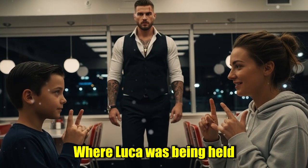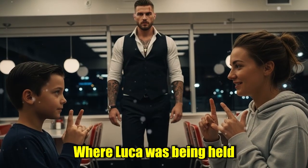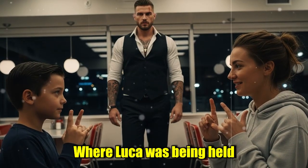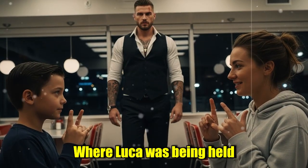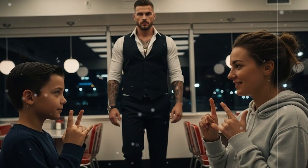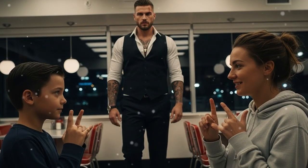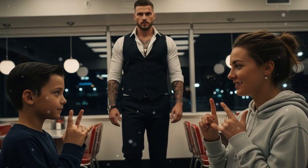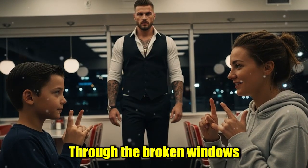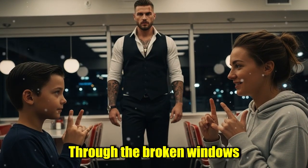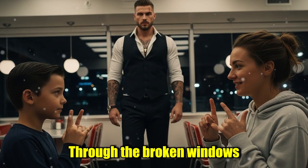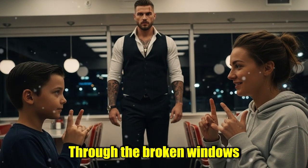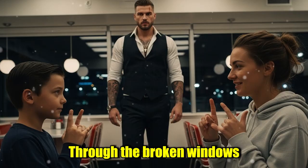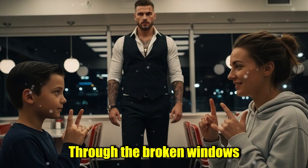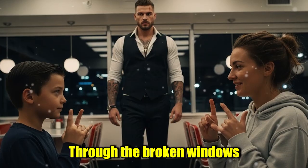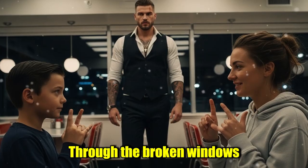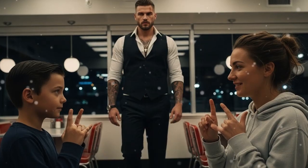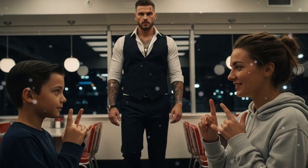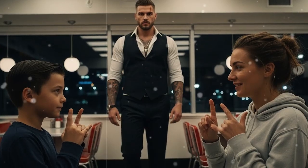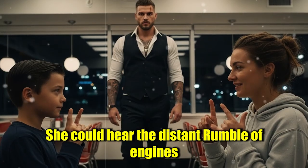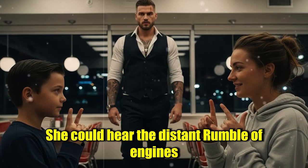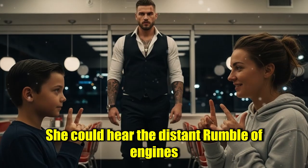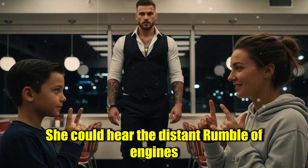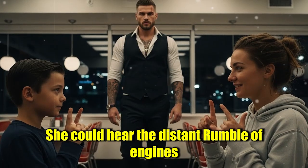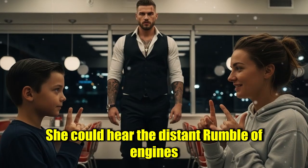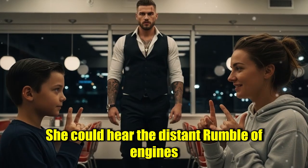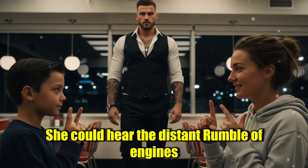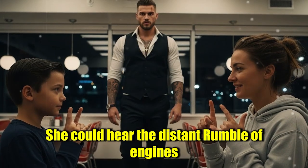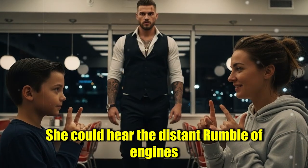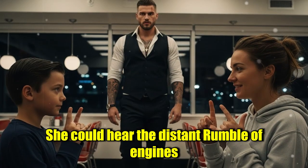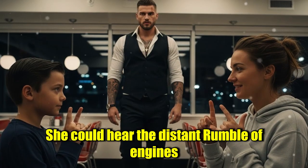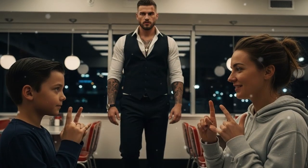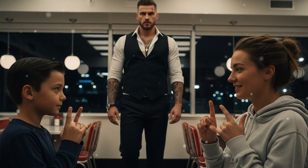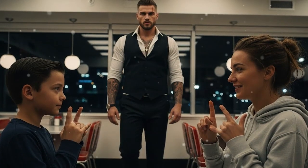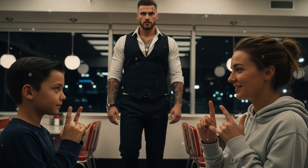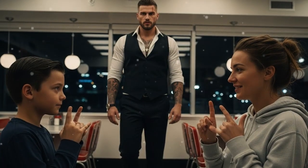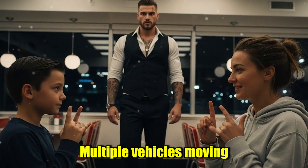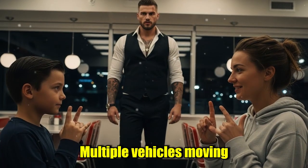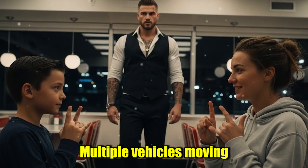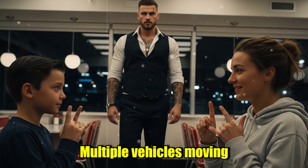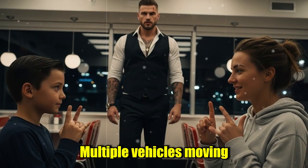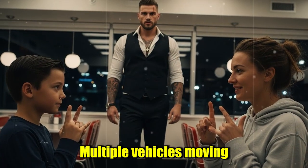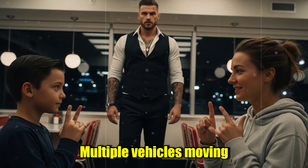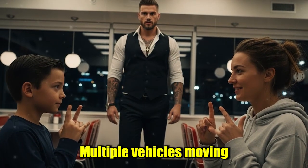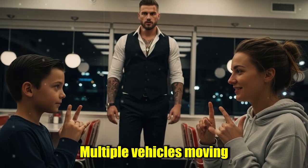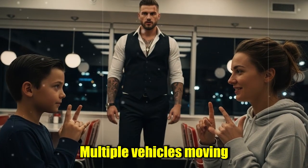being held. Through the broken windows, she could hear the distant rumble of engines, multiple vehicles moving